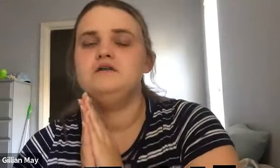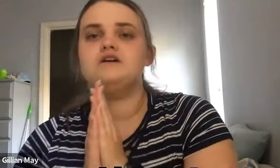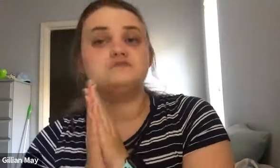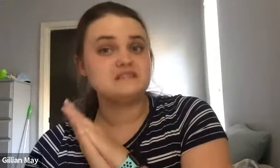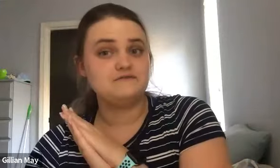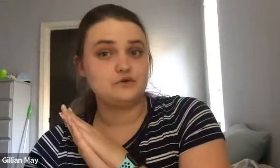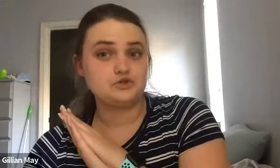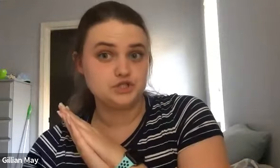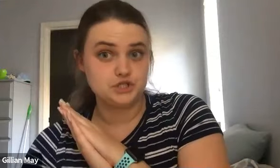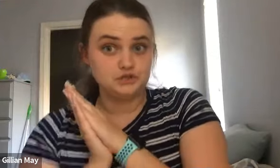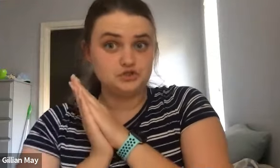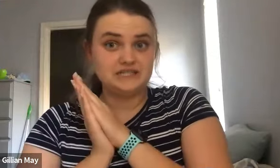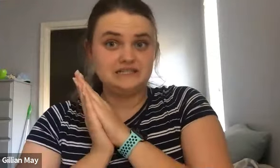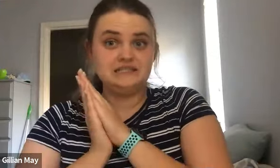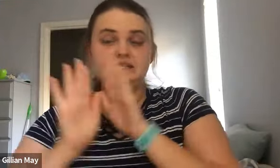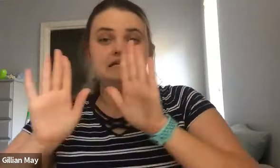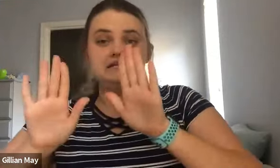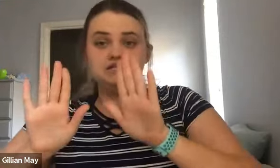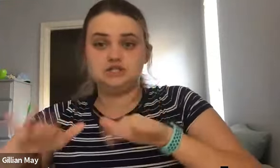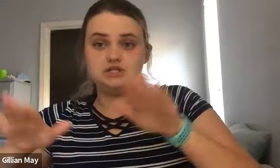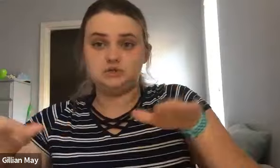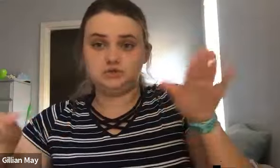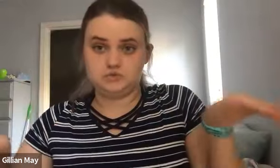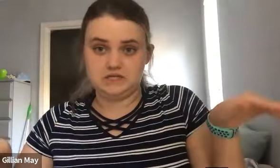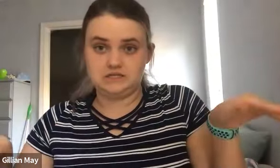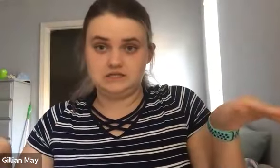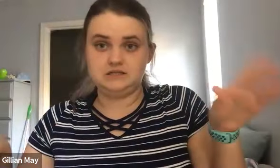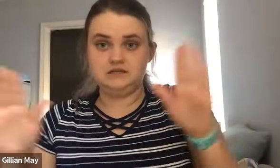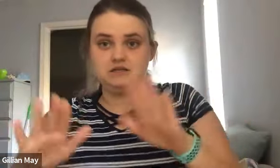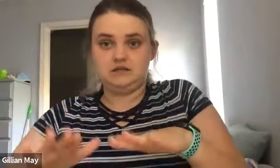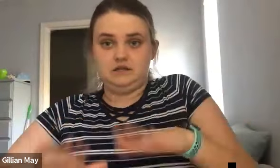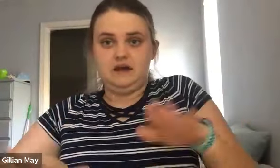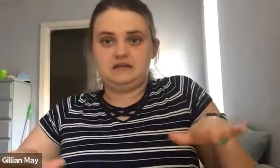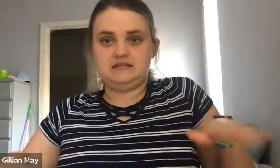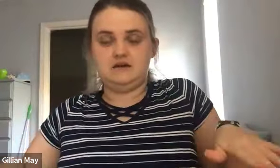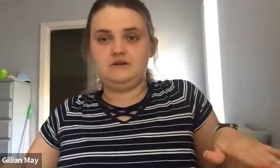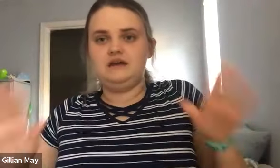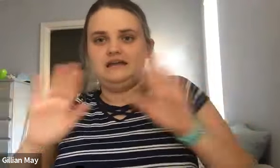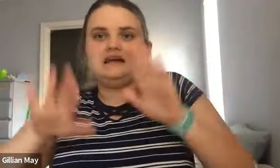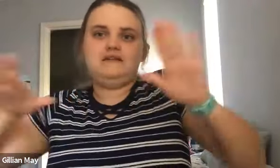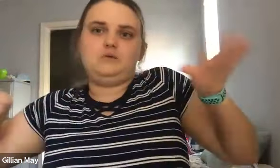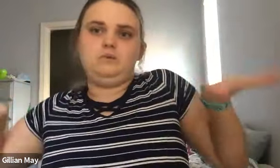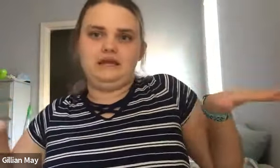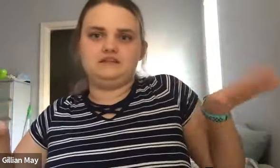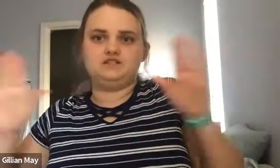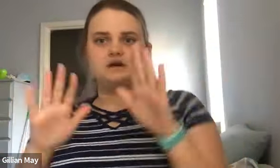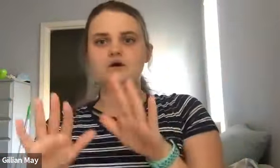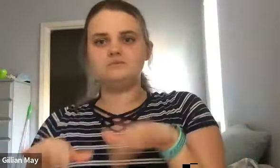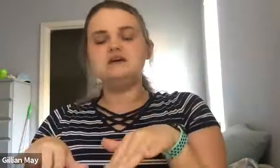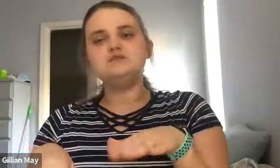Also the sign for children is children. And you pat it down. It's not like wings. You want to it's almost